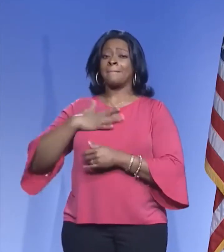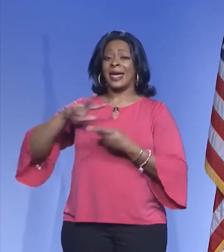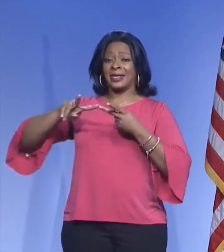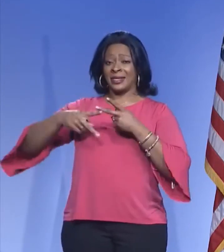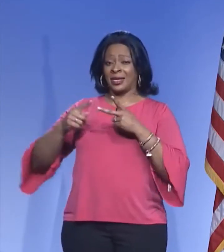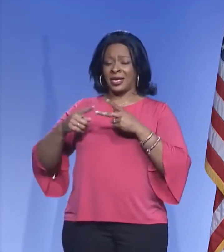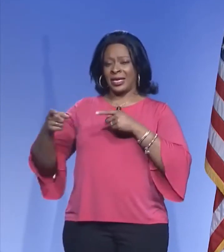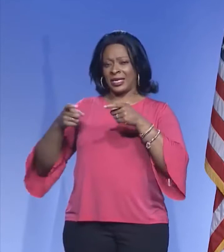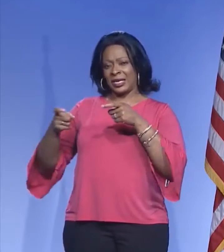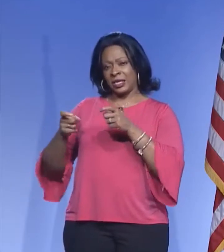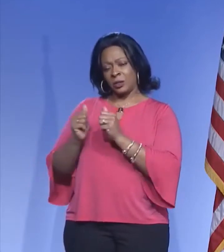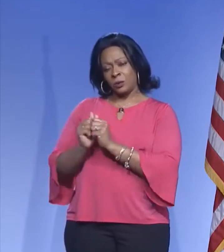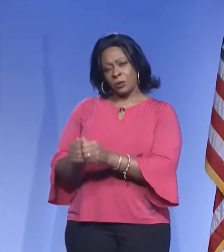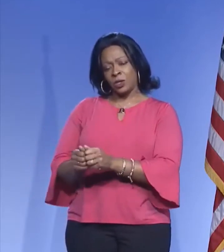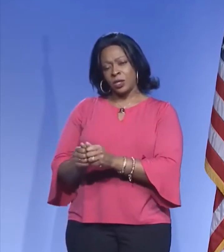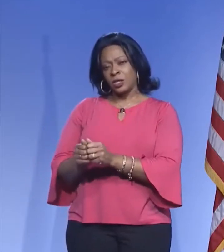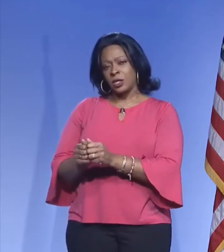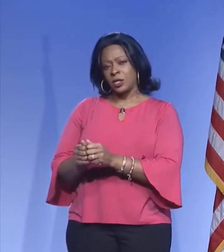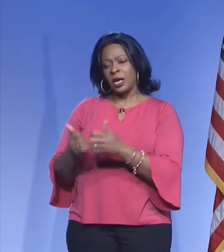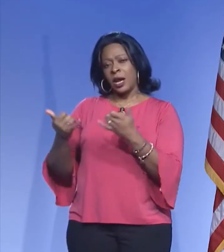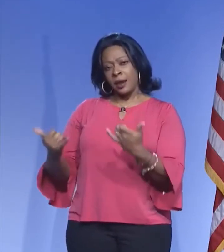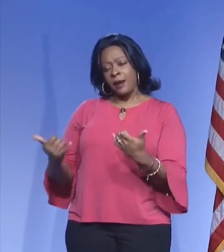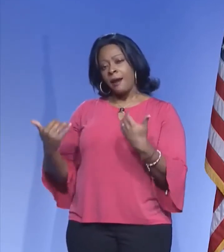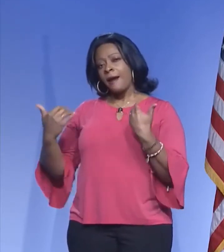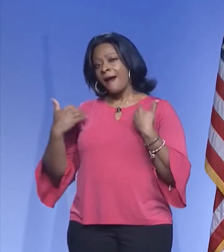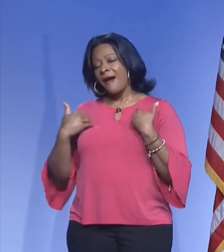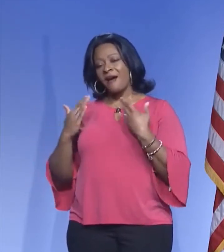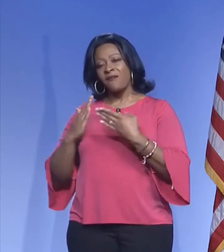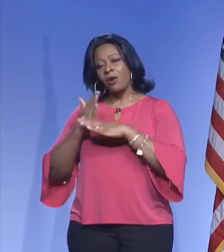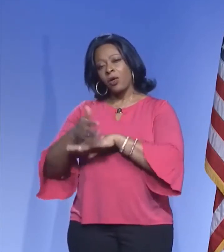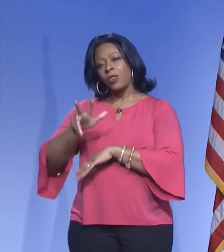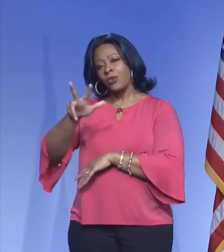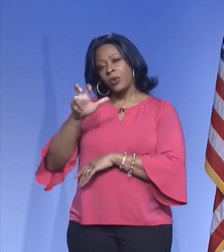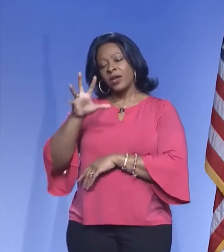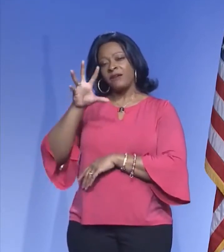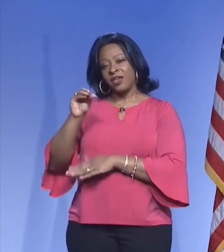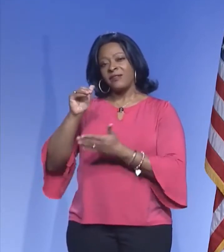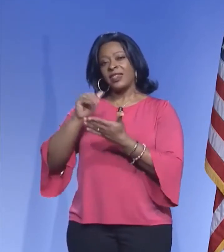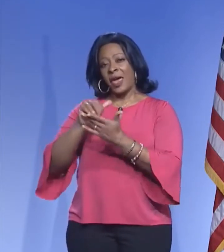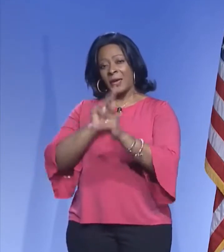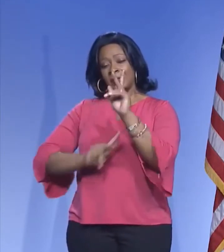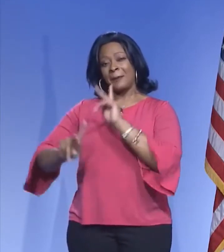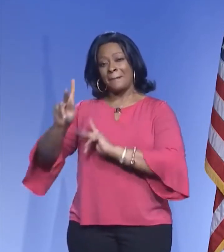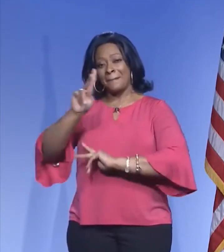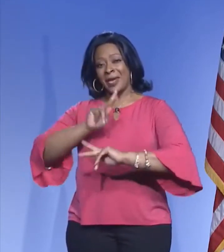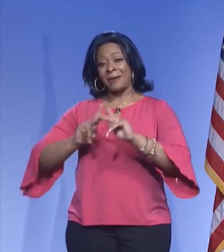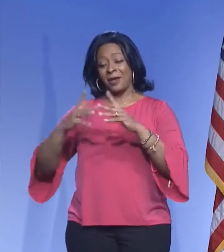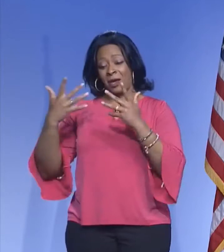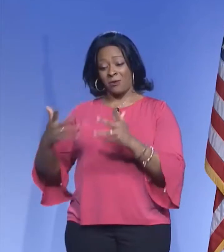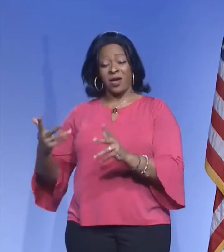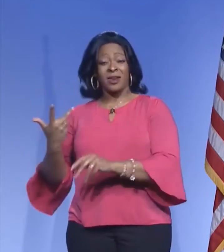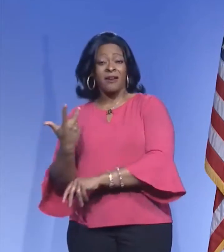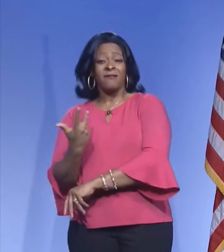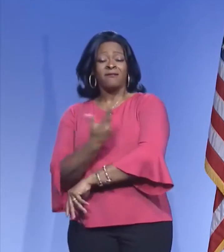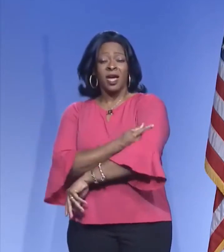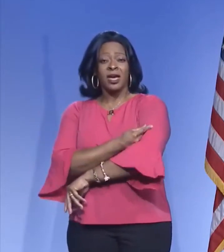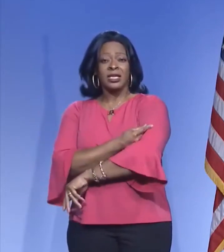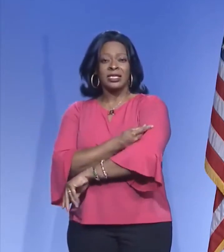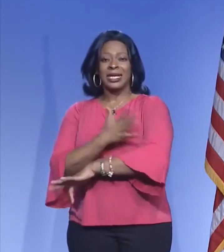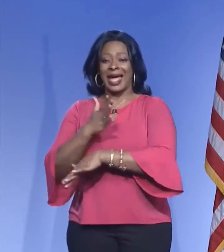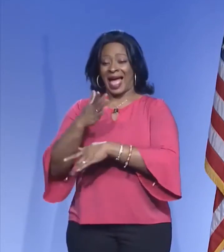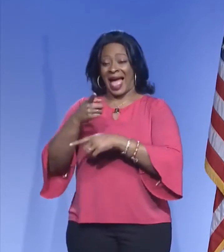dealing with this, now that we have over 350,000 people vaccinated, at least